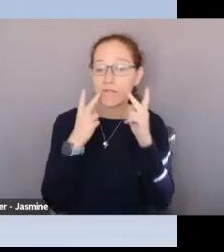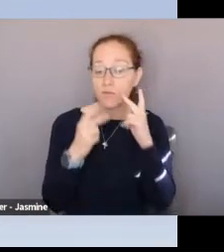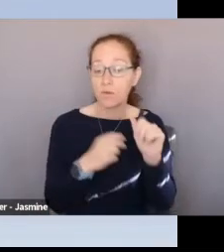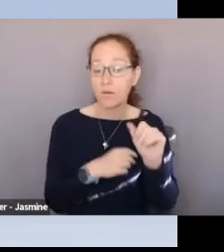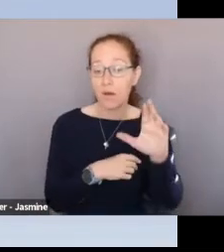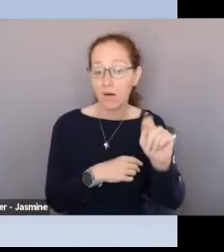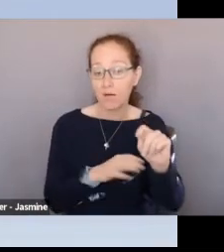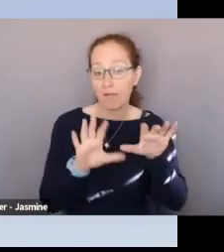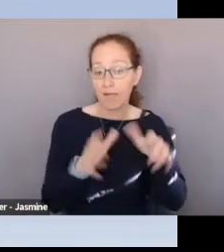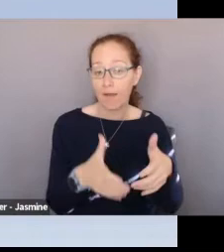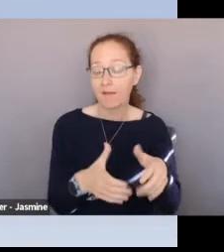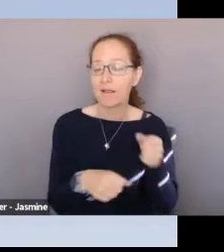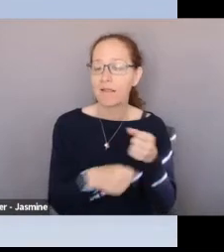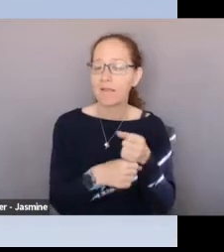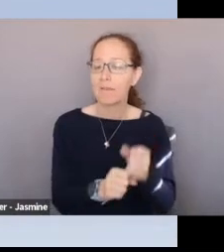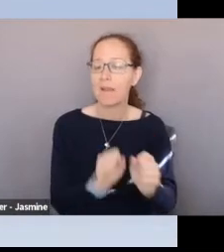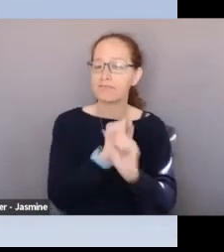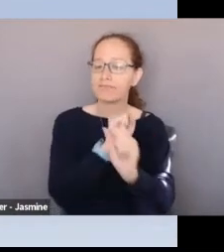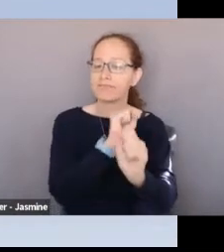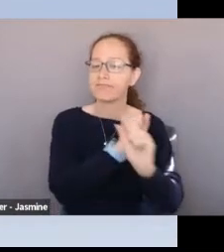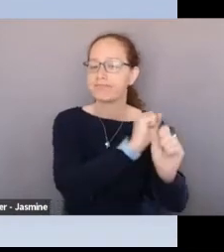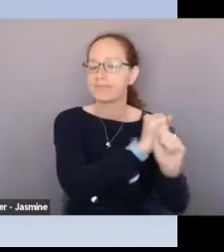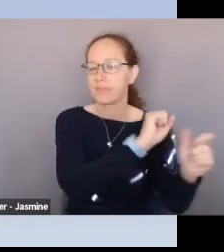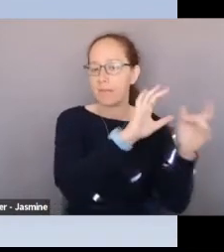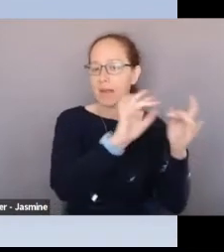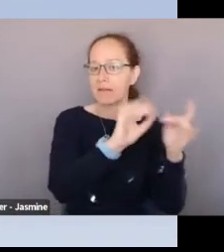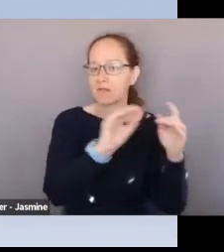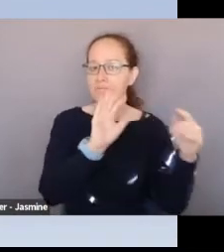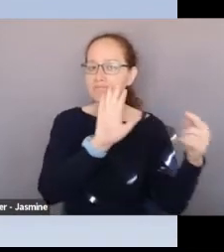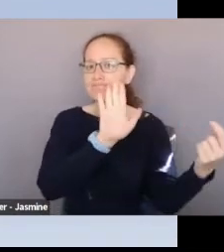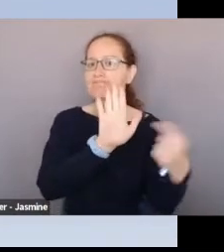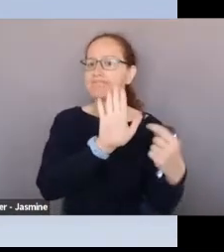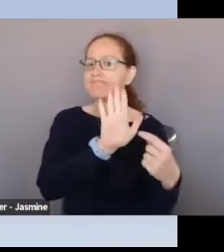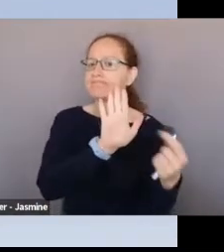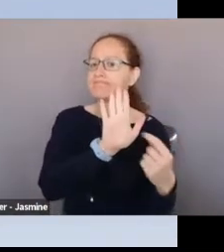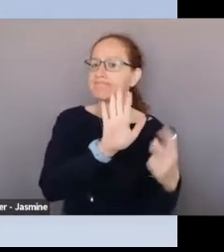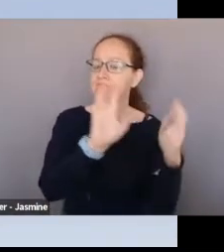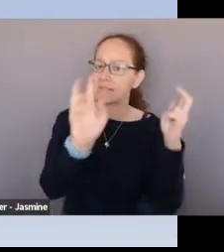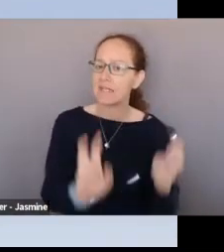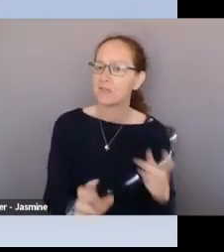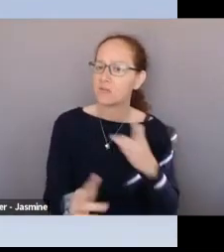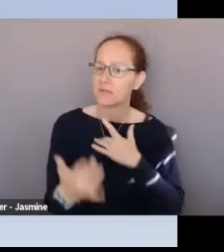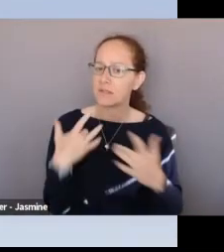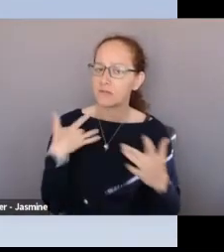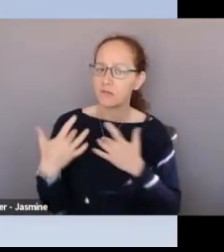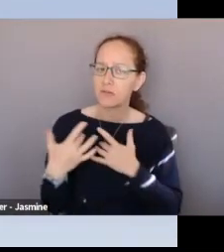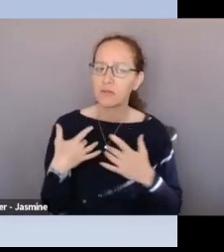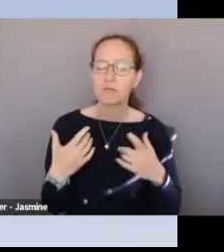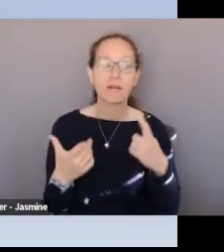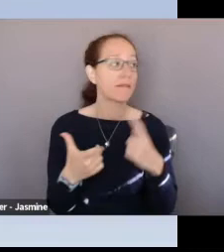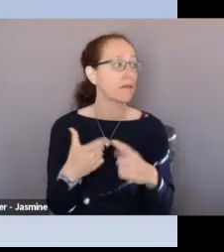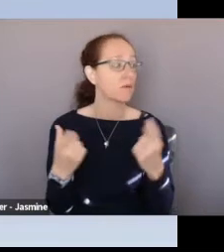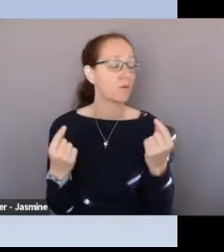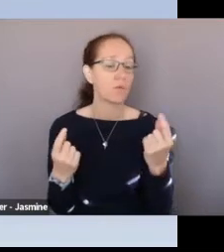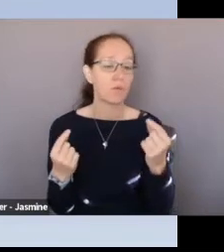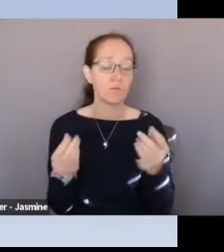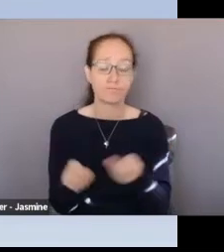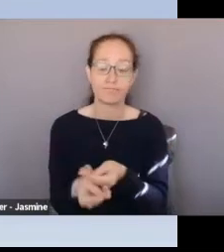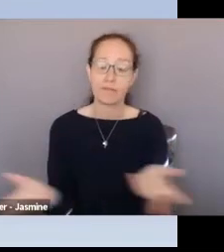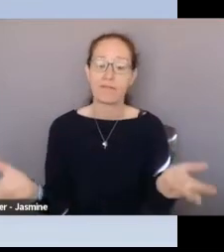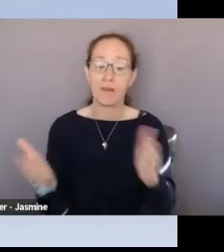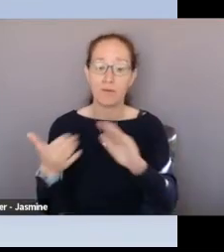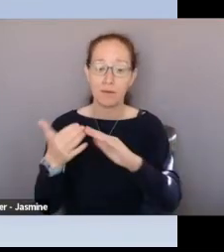campaigns about the issues that they were concerned about in the area. And these materials were distributed in the community and also to